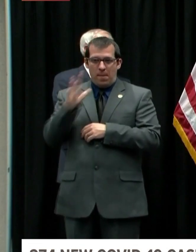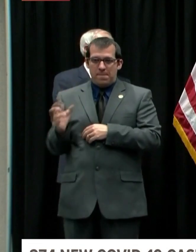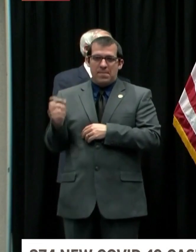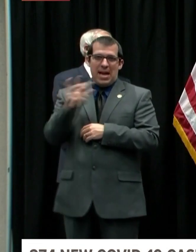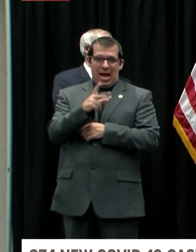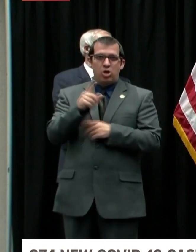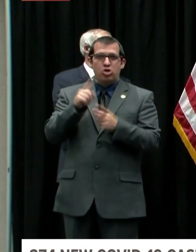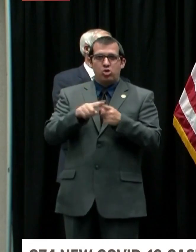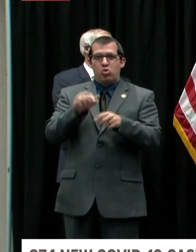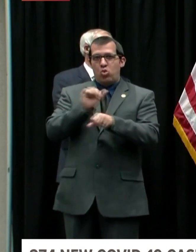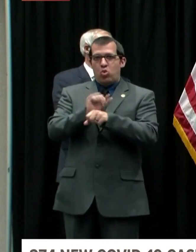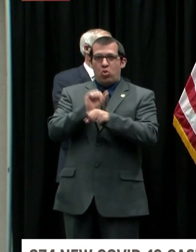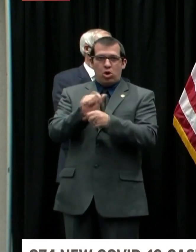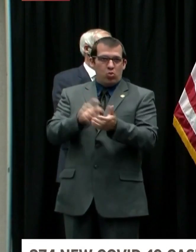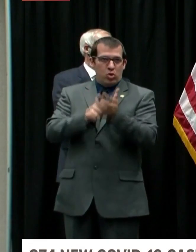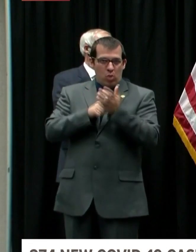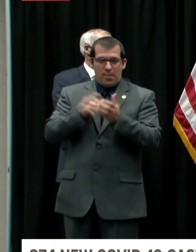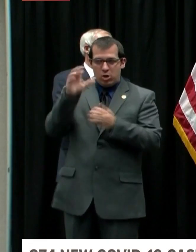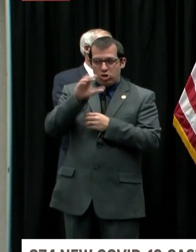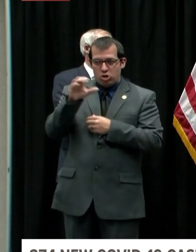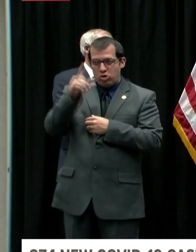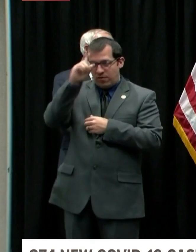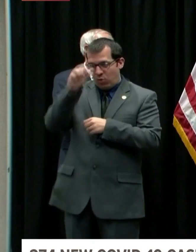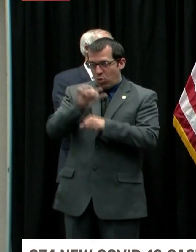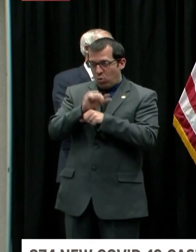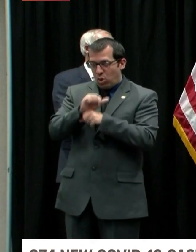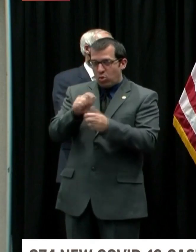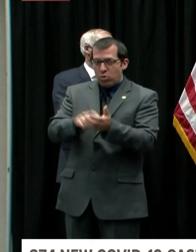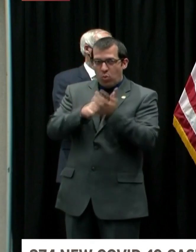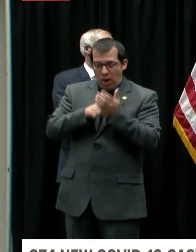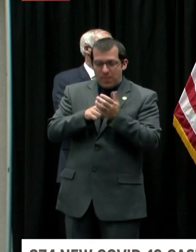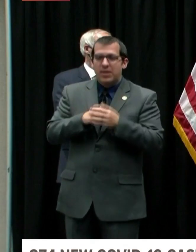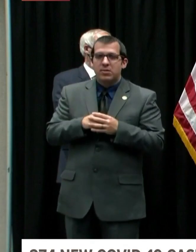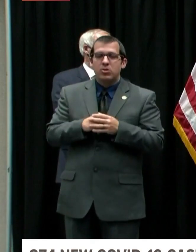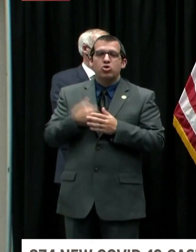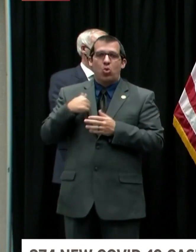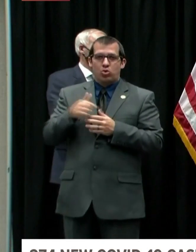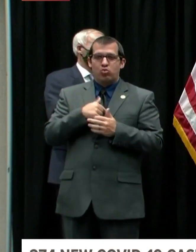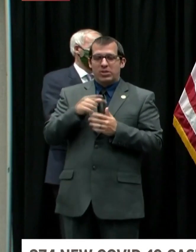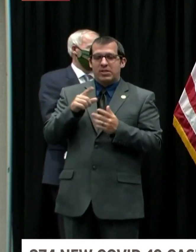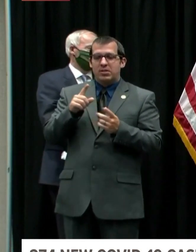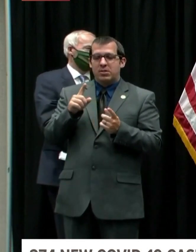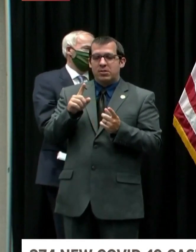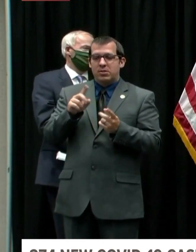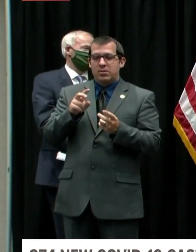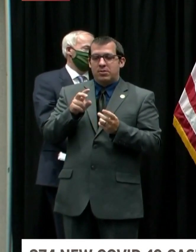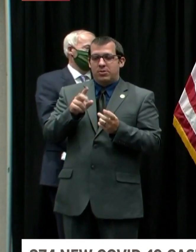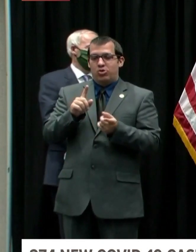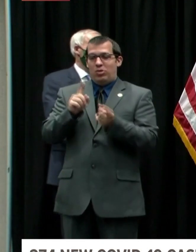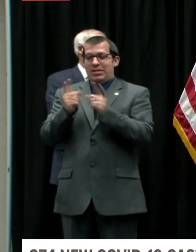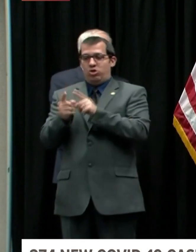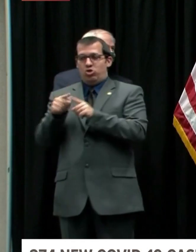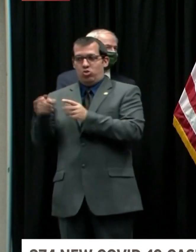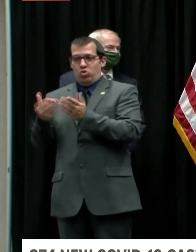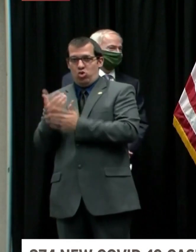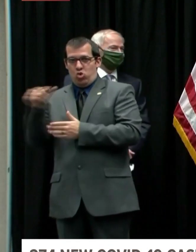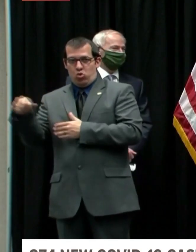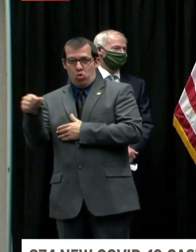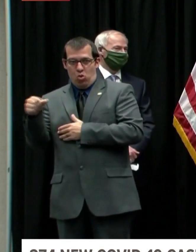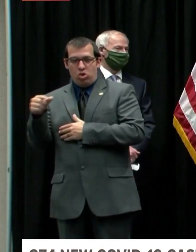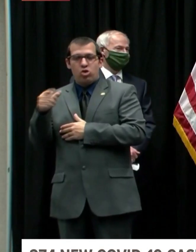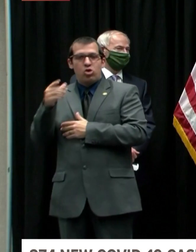to the work requirement, the search for work requirement. So as we transition from a quarter, we wanted to make sure to give